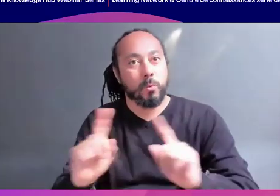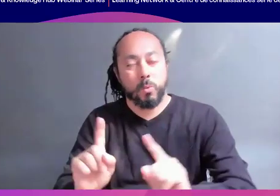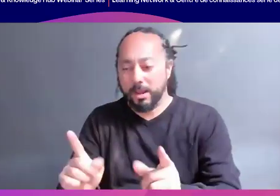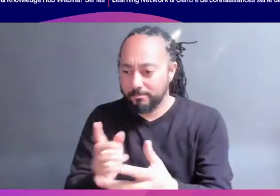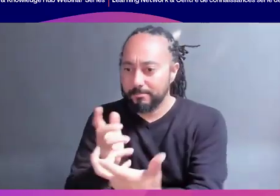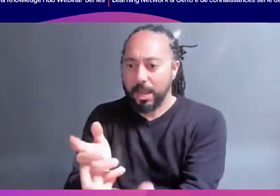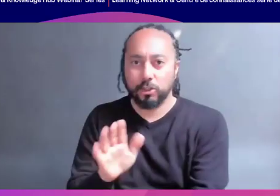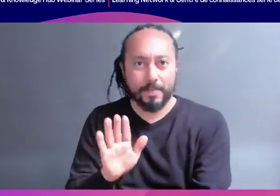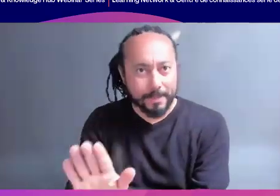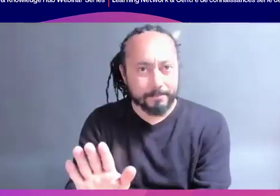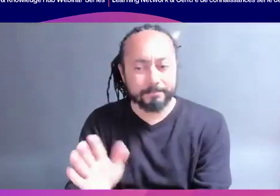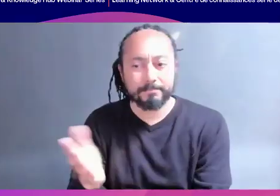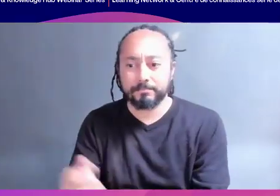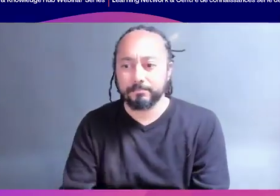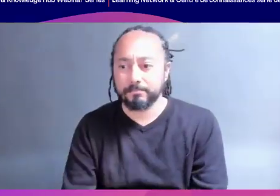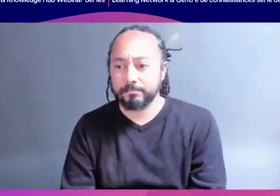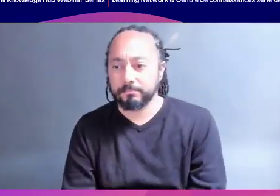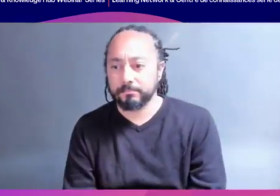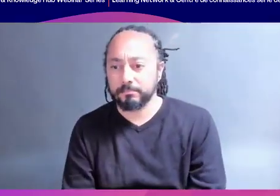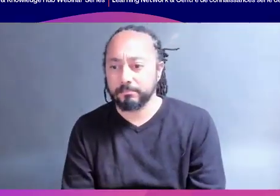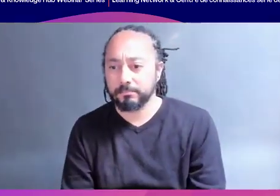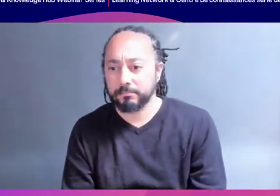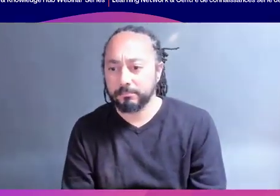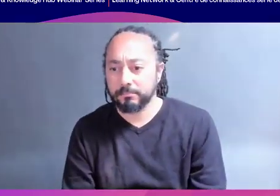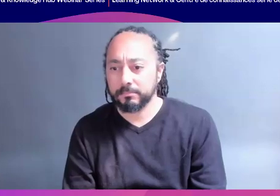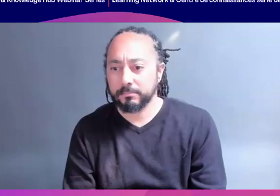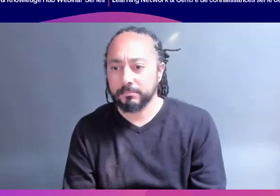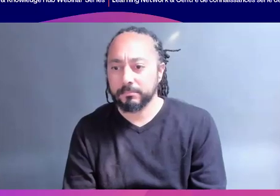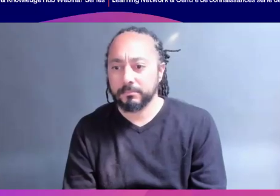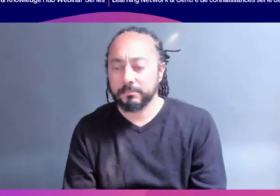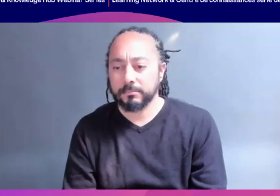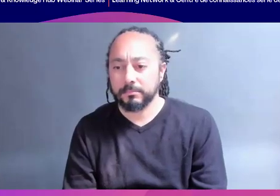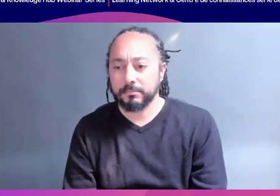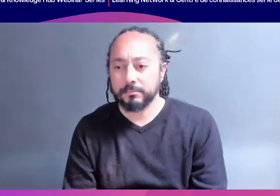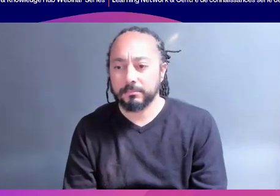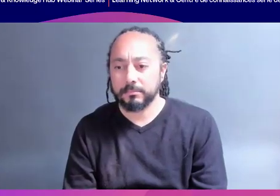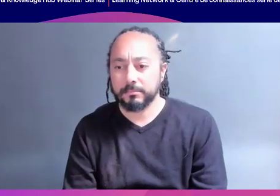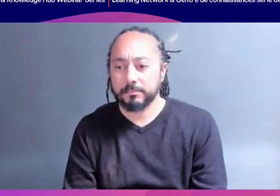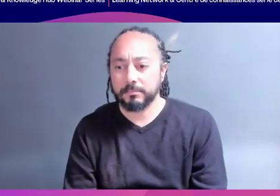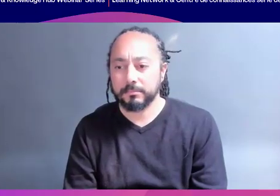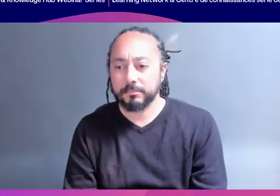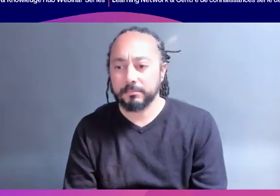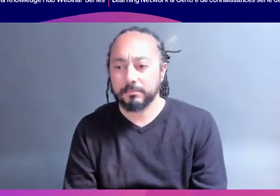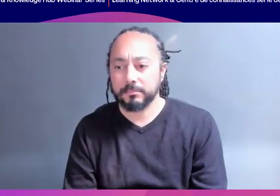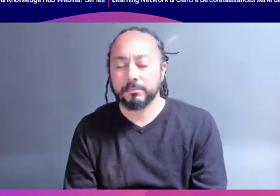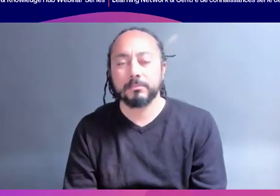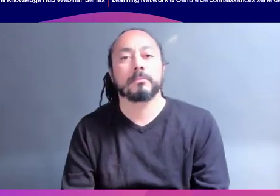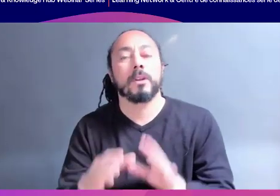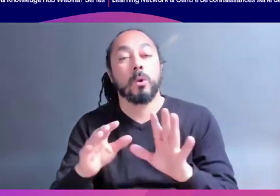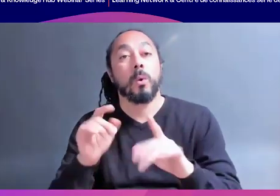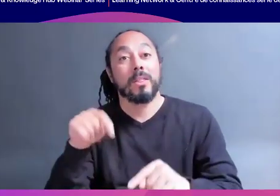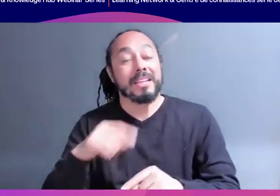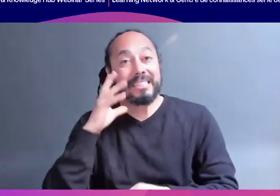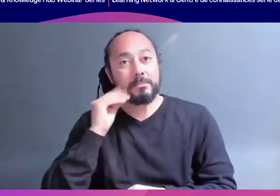Yeah, so this question encouraged me to step back a little bit and reflect on